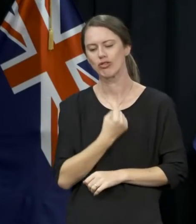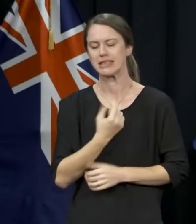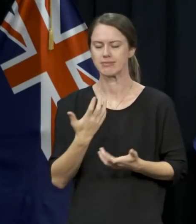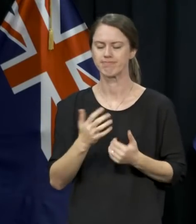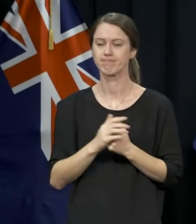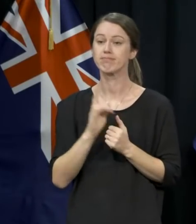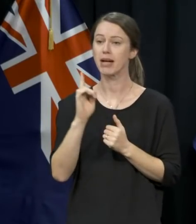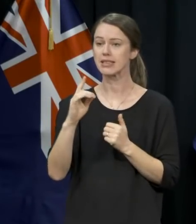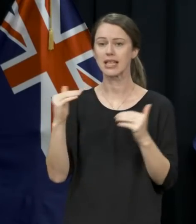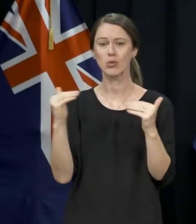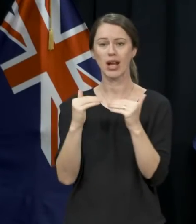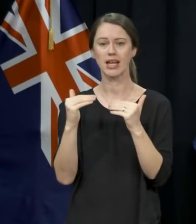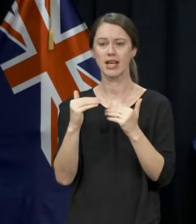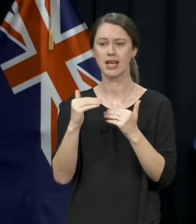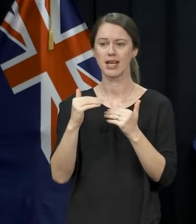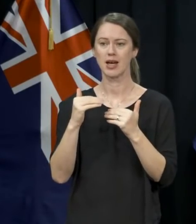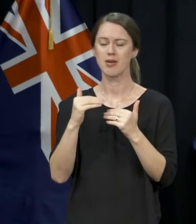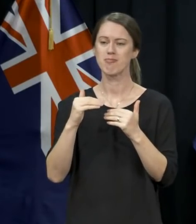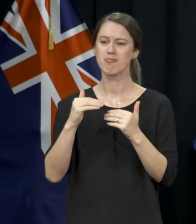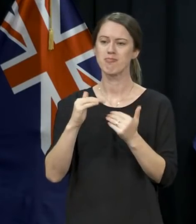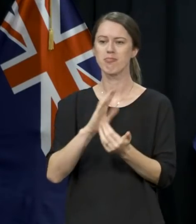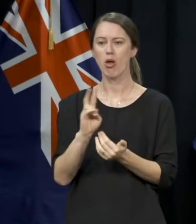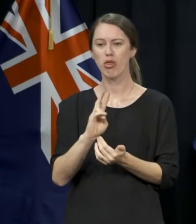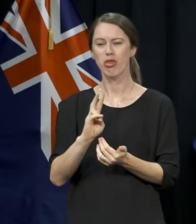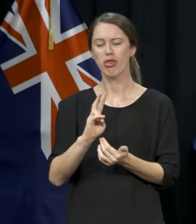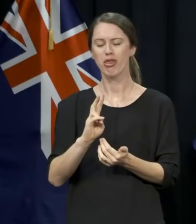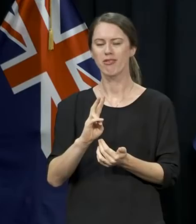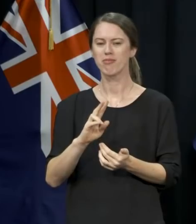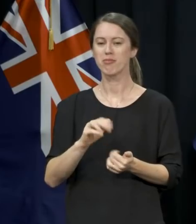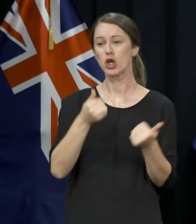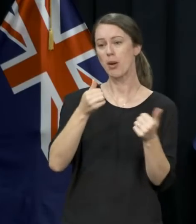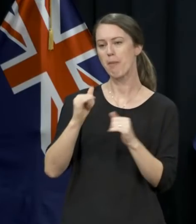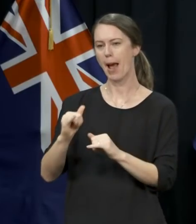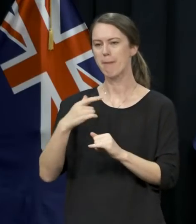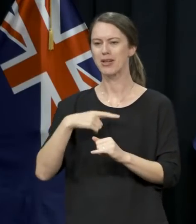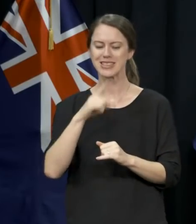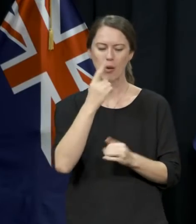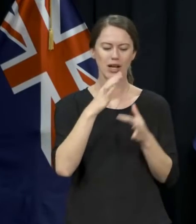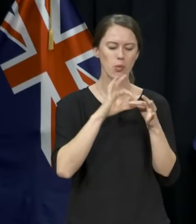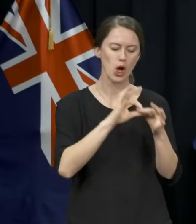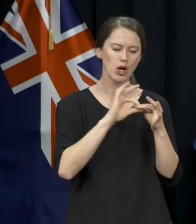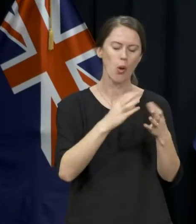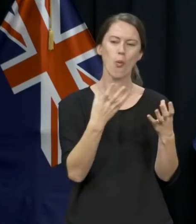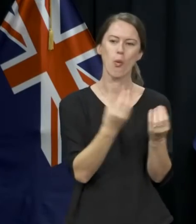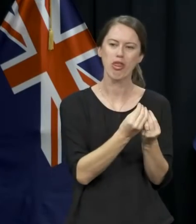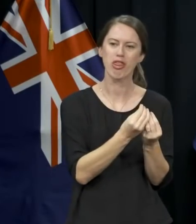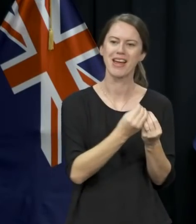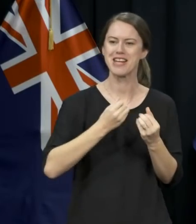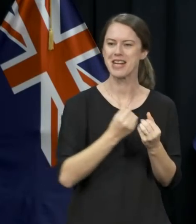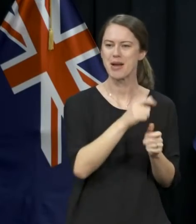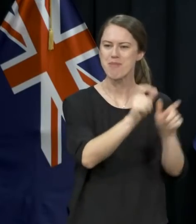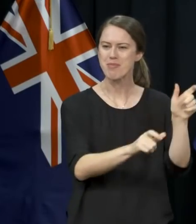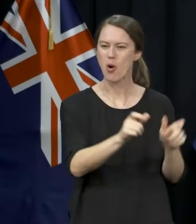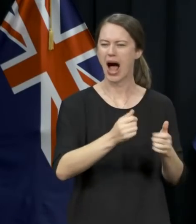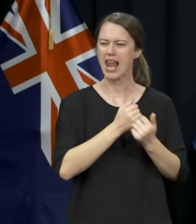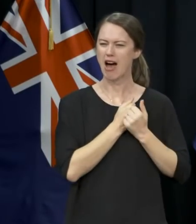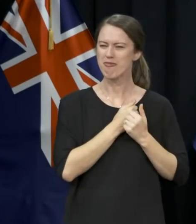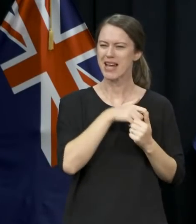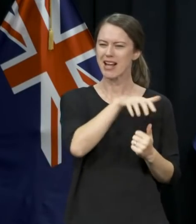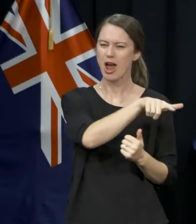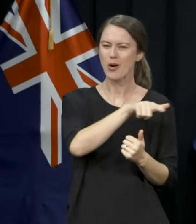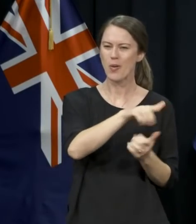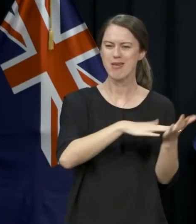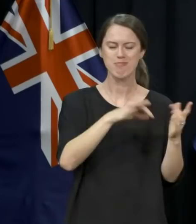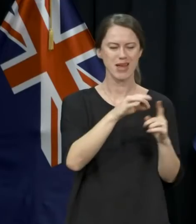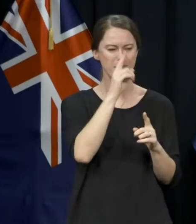that. Equally, it's a mixed feeling because I will now get to spend more time working for the constituents, and I love being a constituent MP. The people